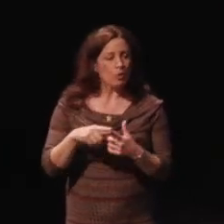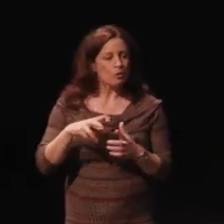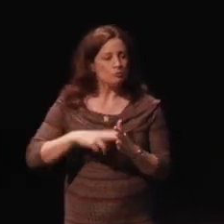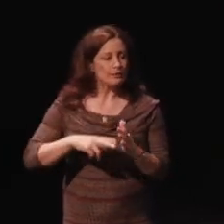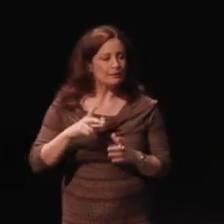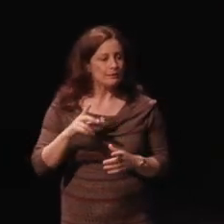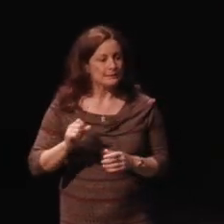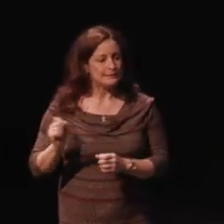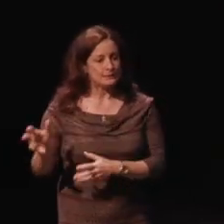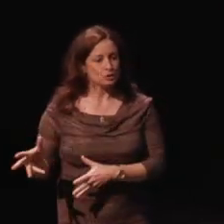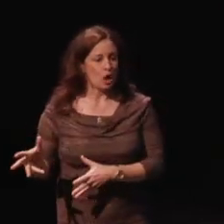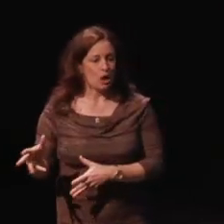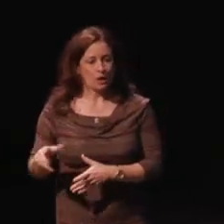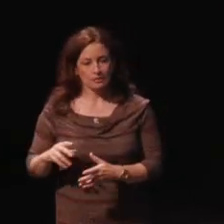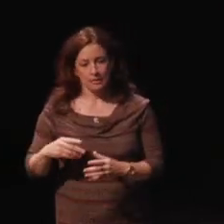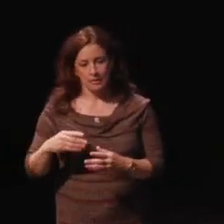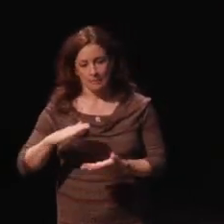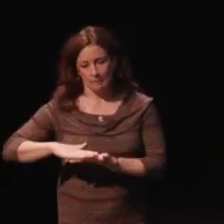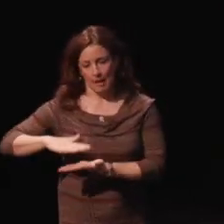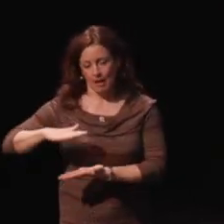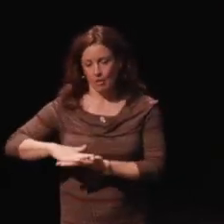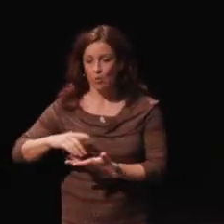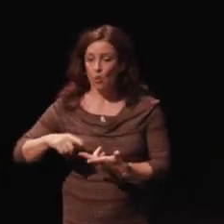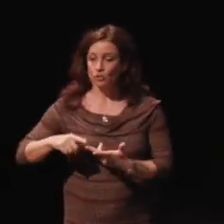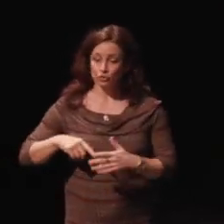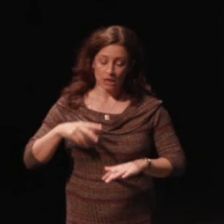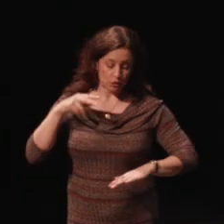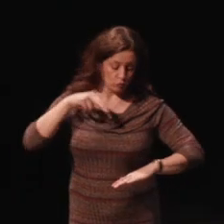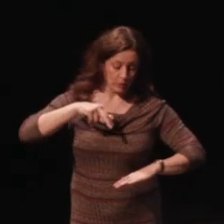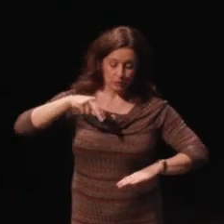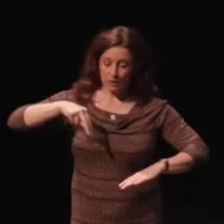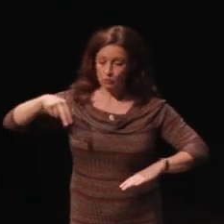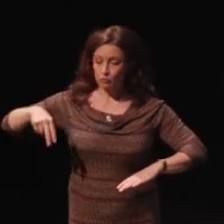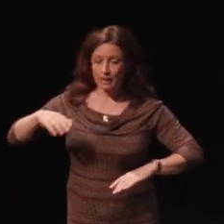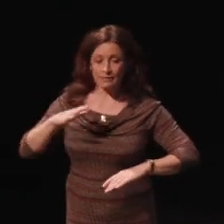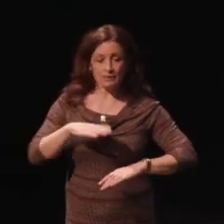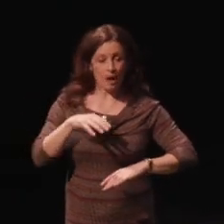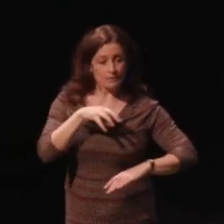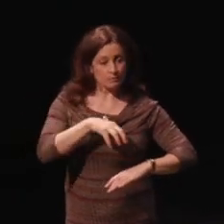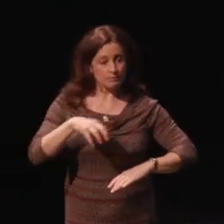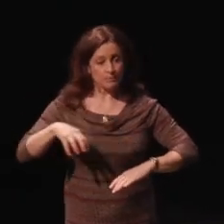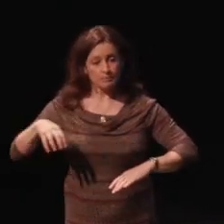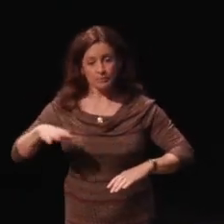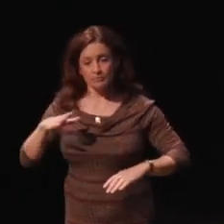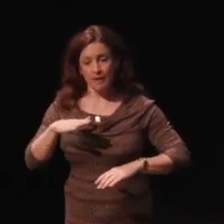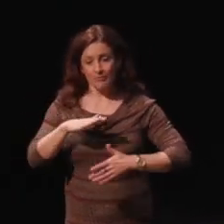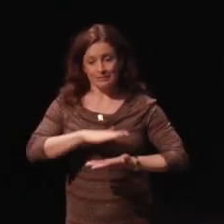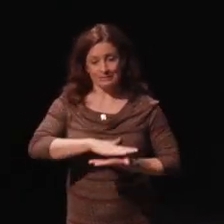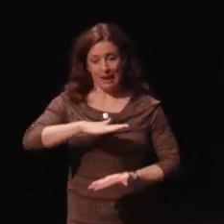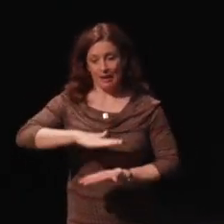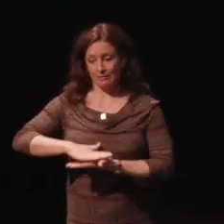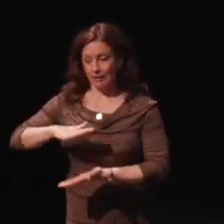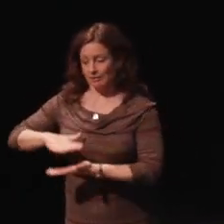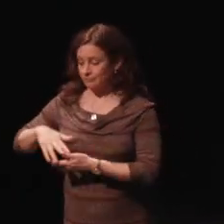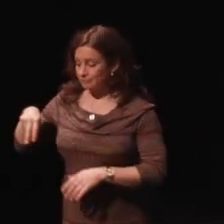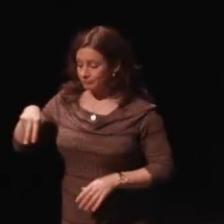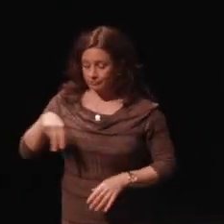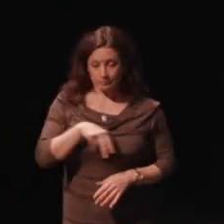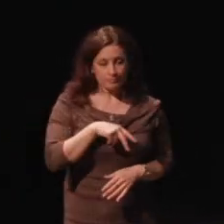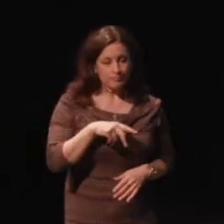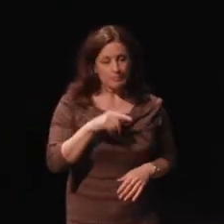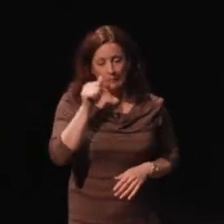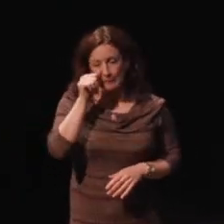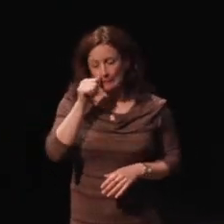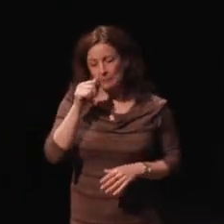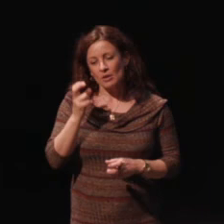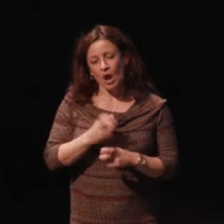discard pile, you could read just the tops of the cards of all your stacks, or read all the cards in one stack. It's hard to imagine as a sighted